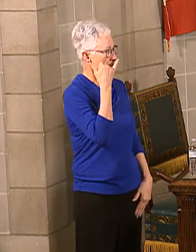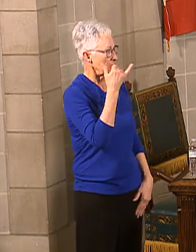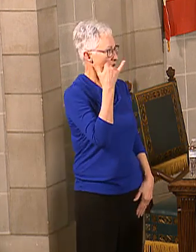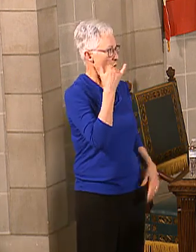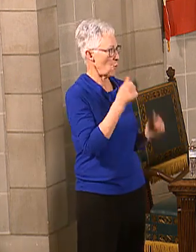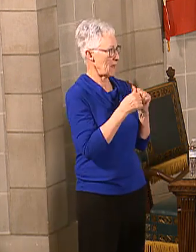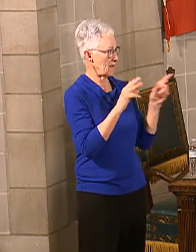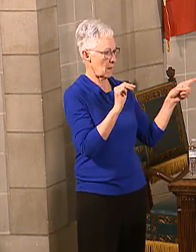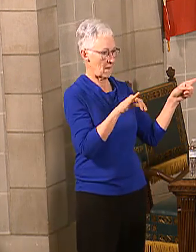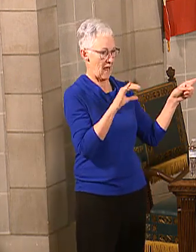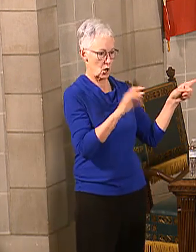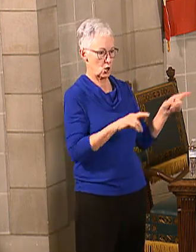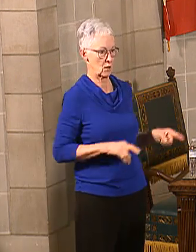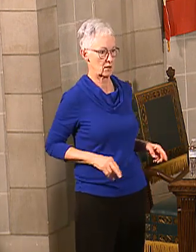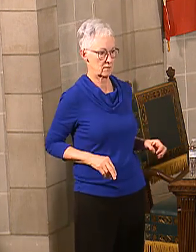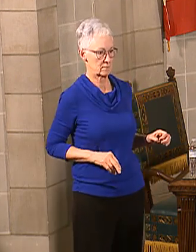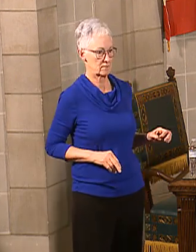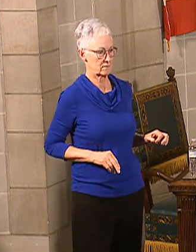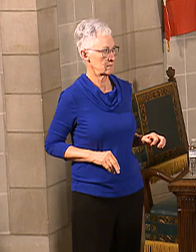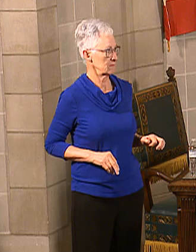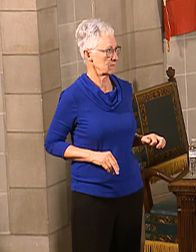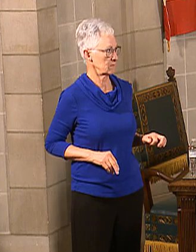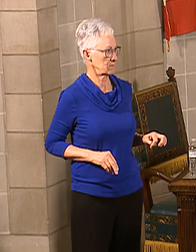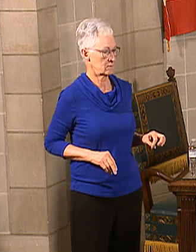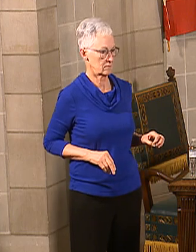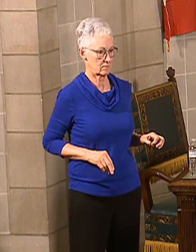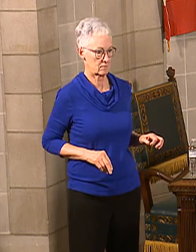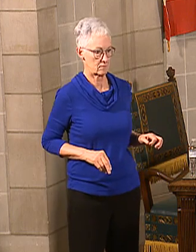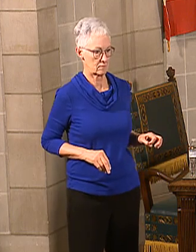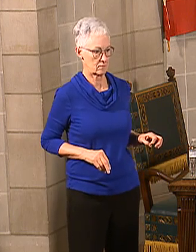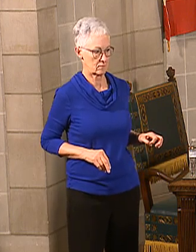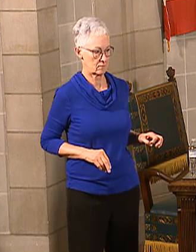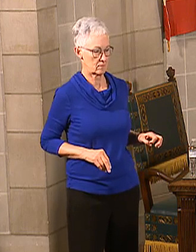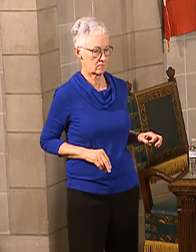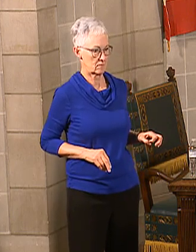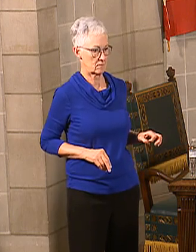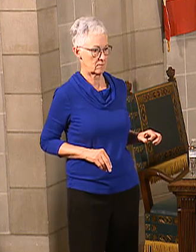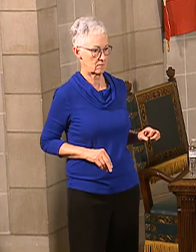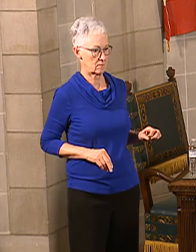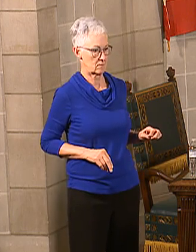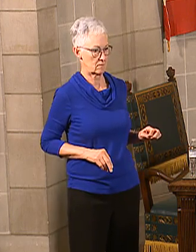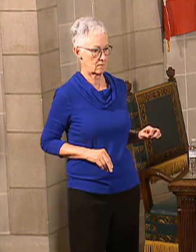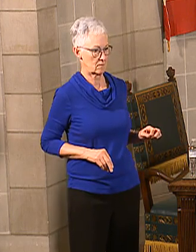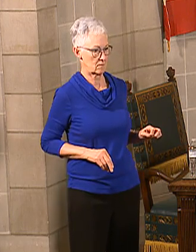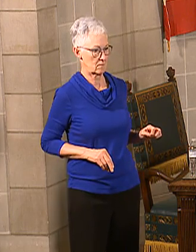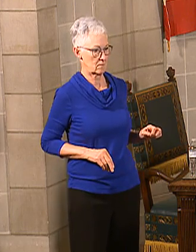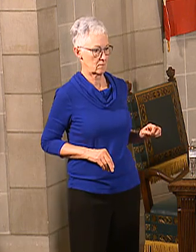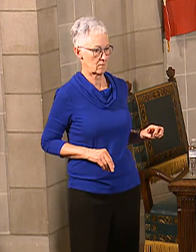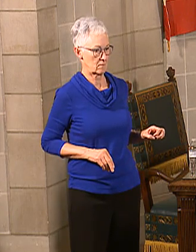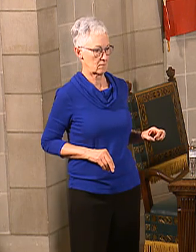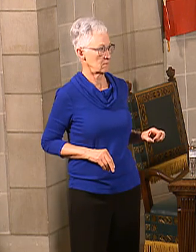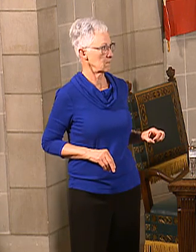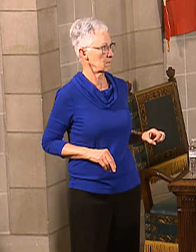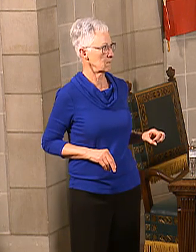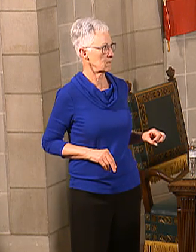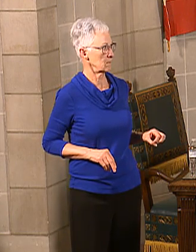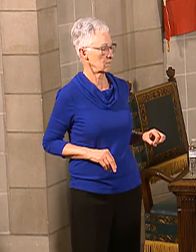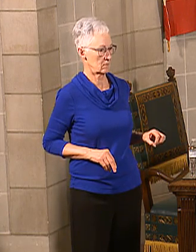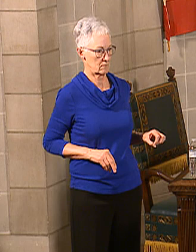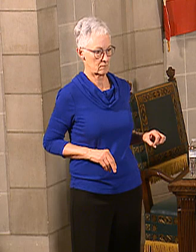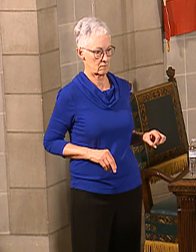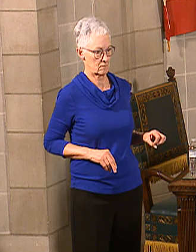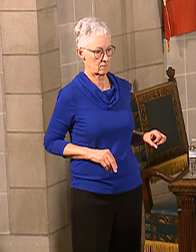mayor, so make it snappy, Paul. Let's go. At one point you said stay-at-home orders are not, our plan does not call for that, but then you